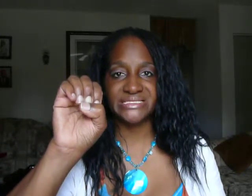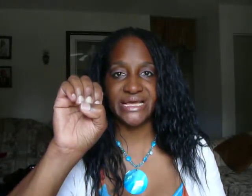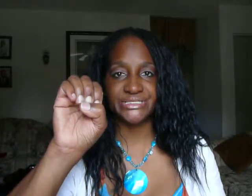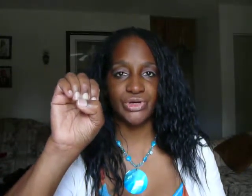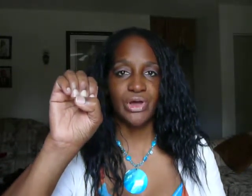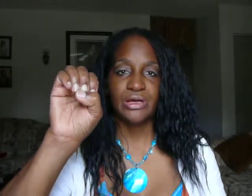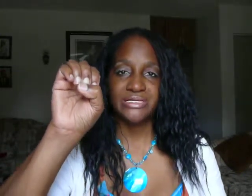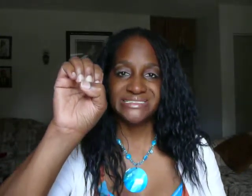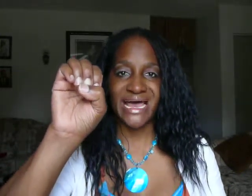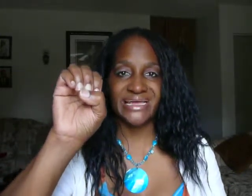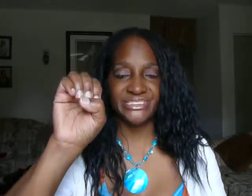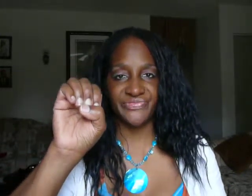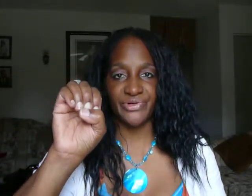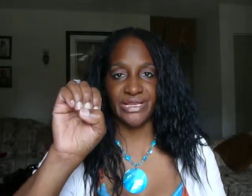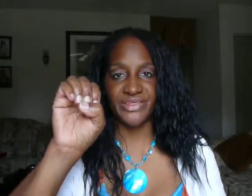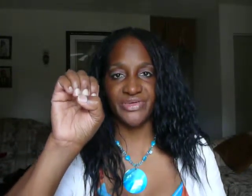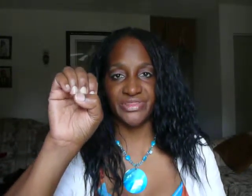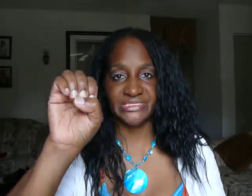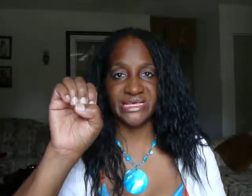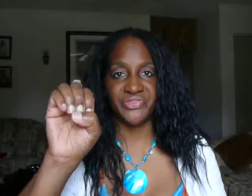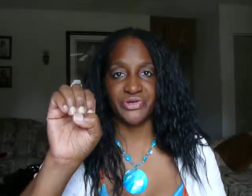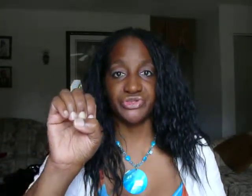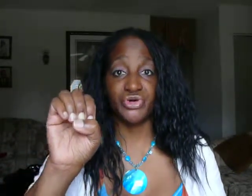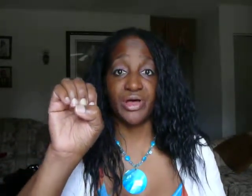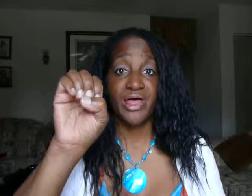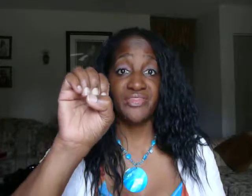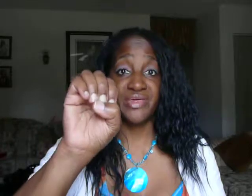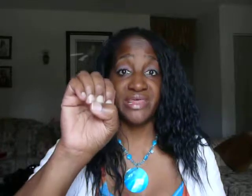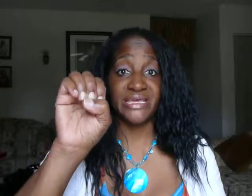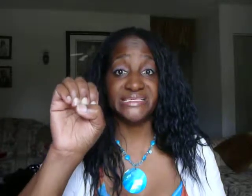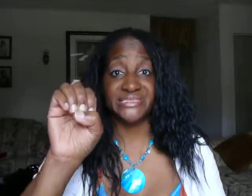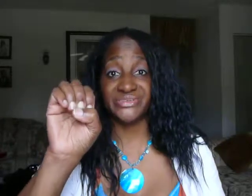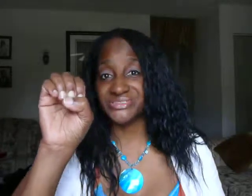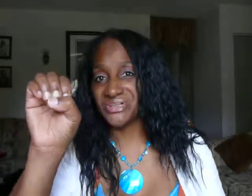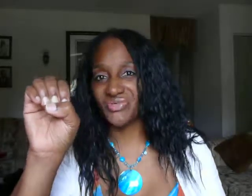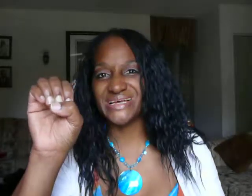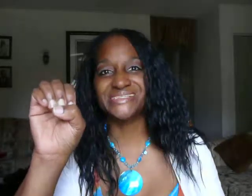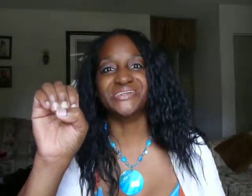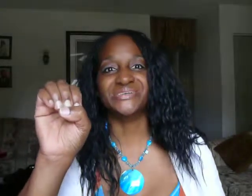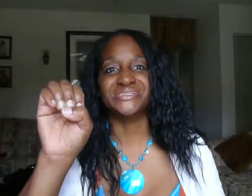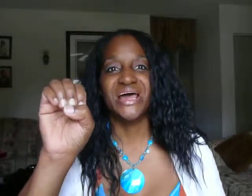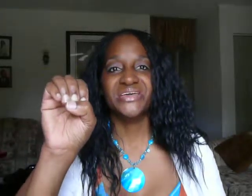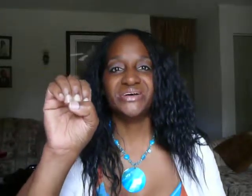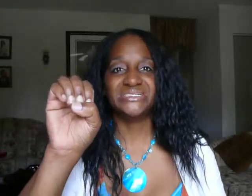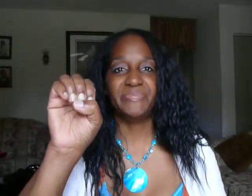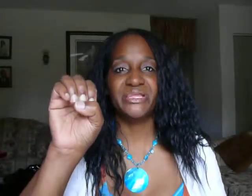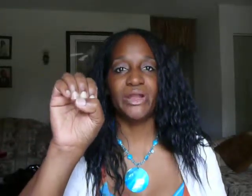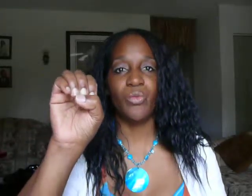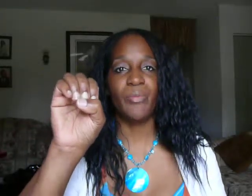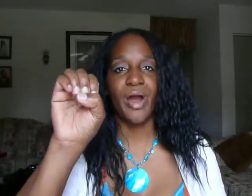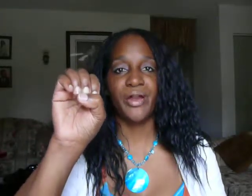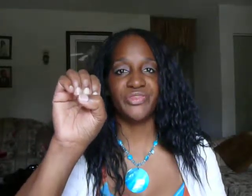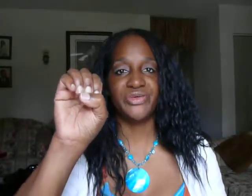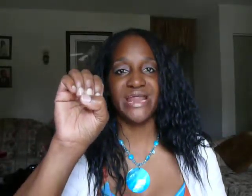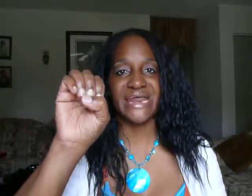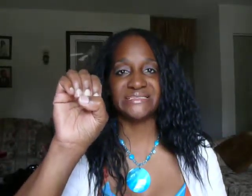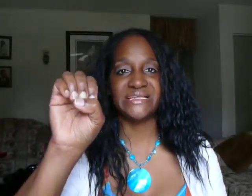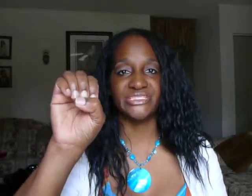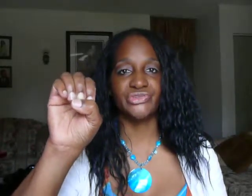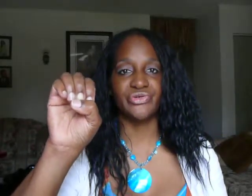States sign differently than the southerners or than the easterners or the westerners. You know, depending on what part of the United States you're